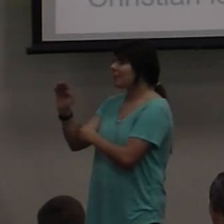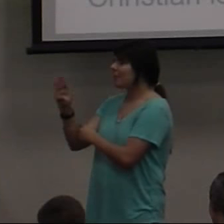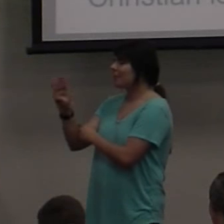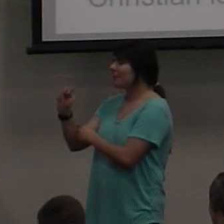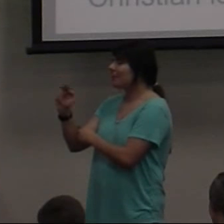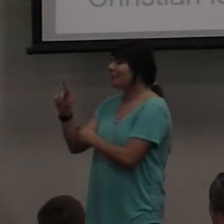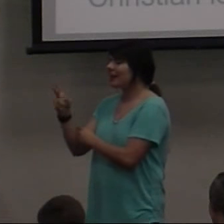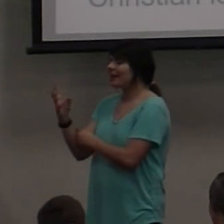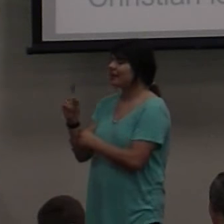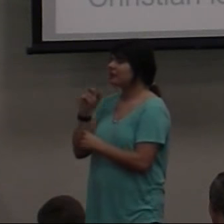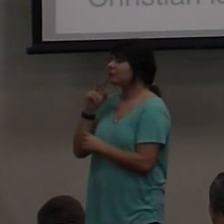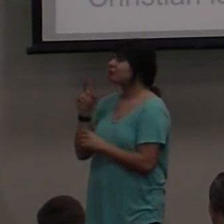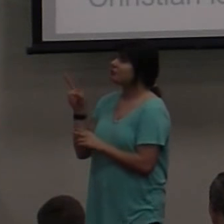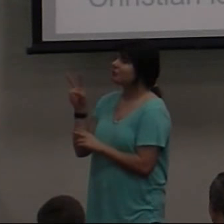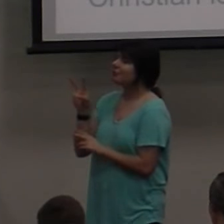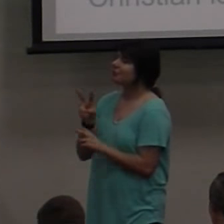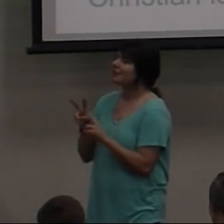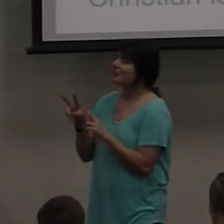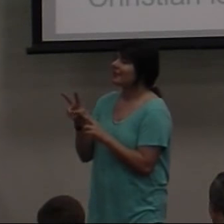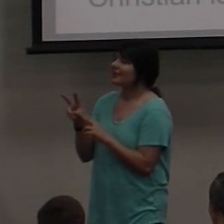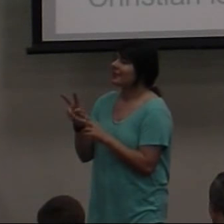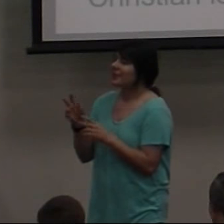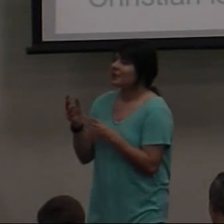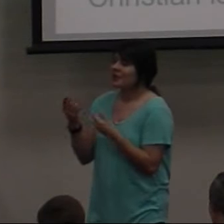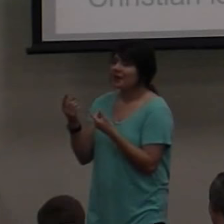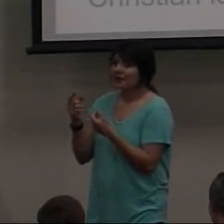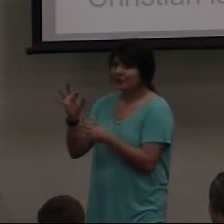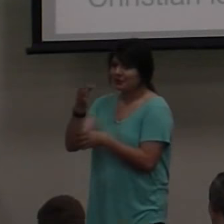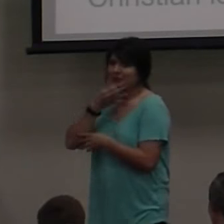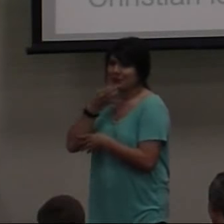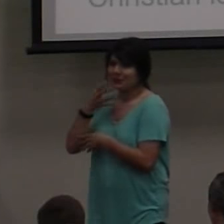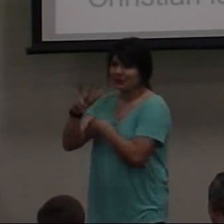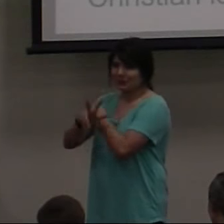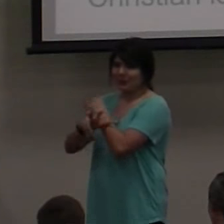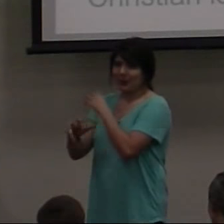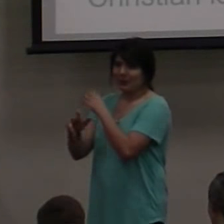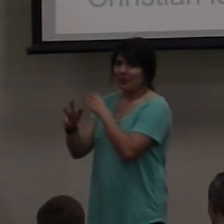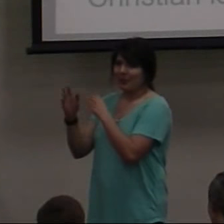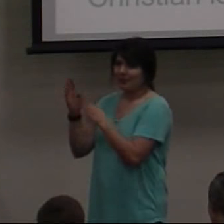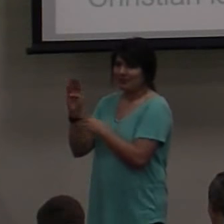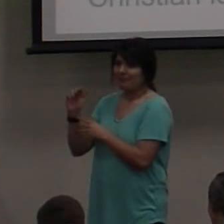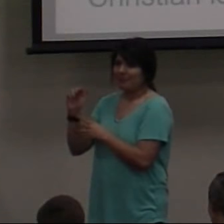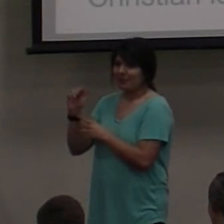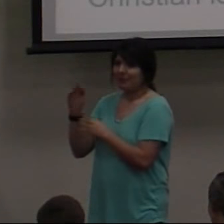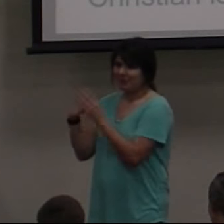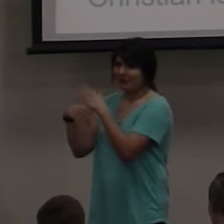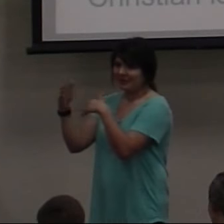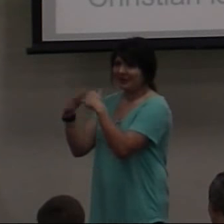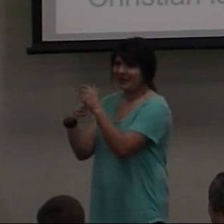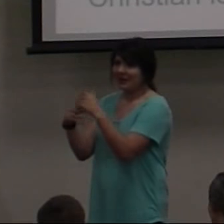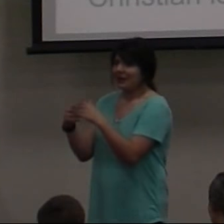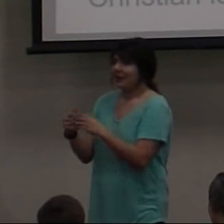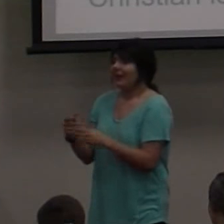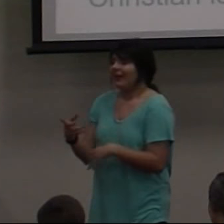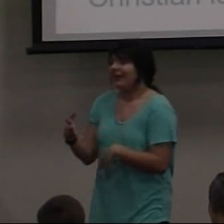they presumably were about to do a bank robbery, and arrested them, and then gave me the vehicle back.